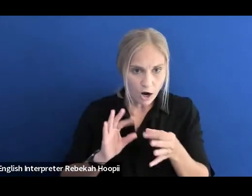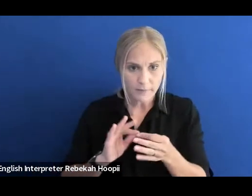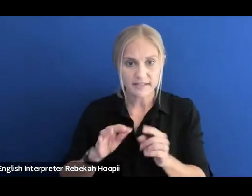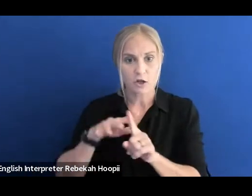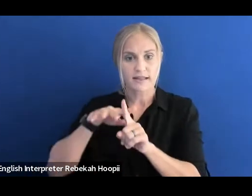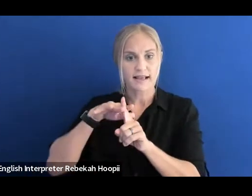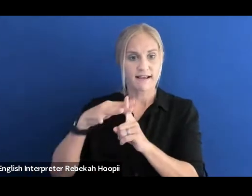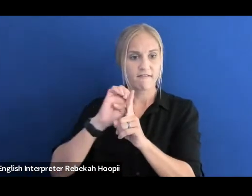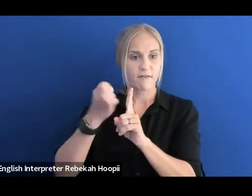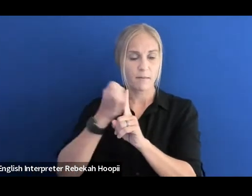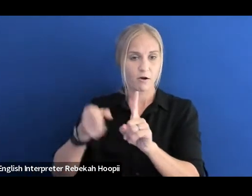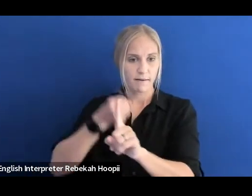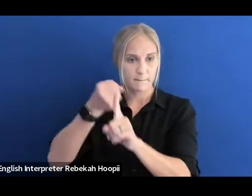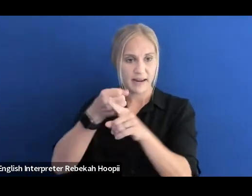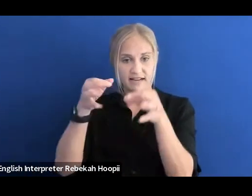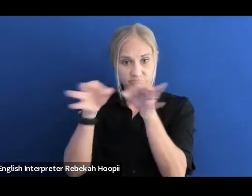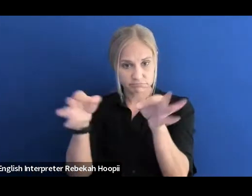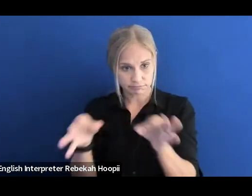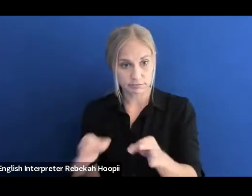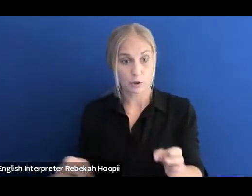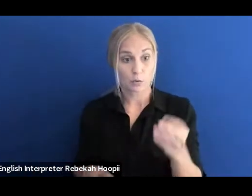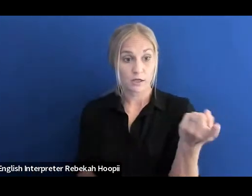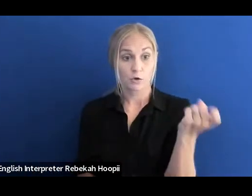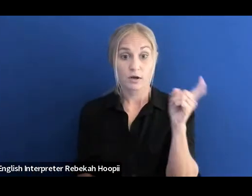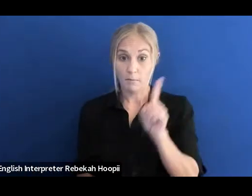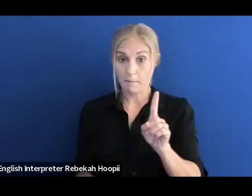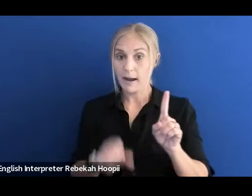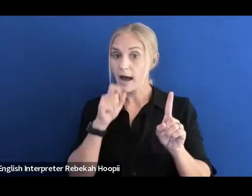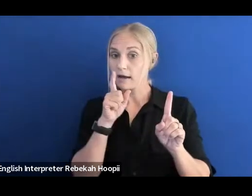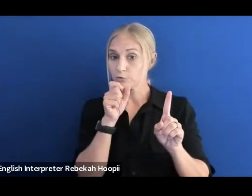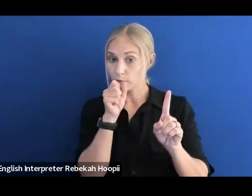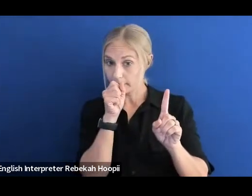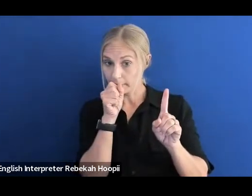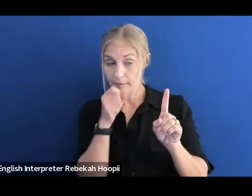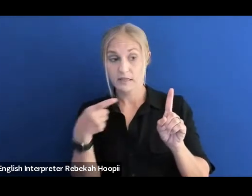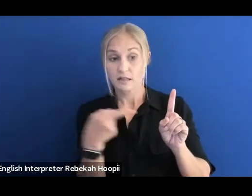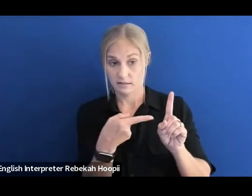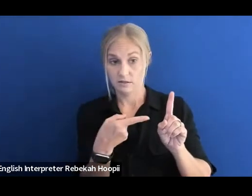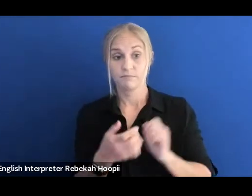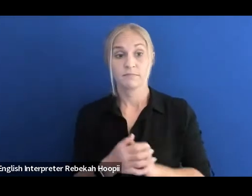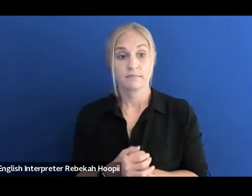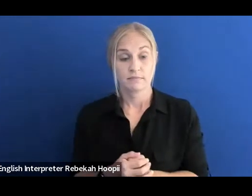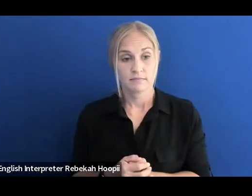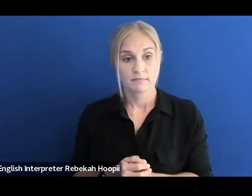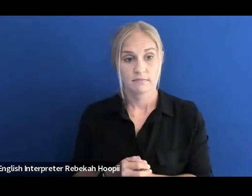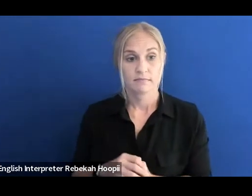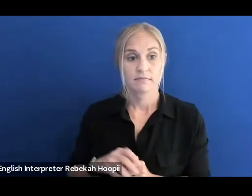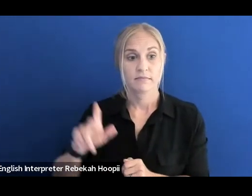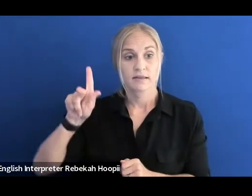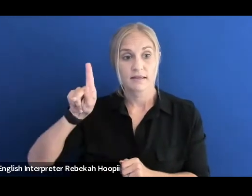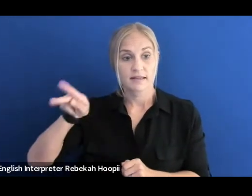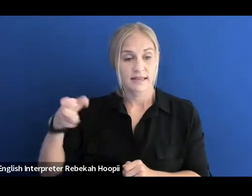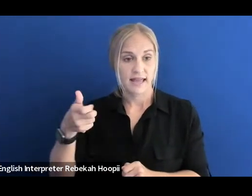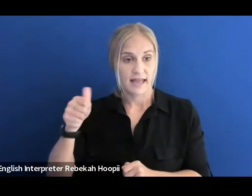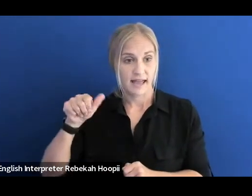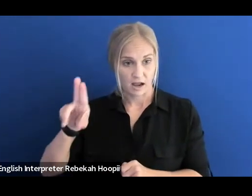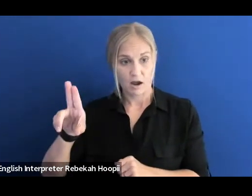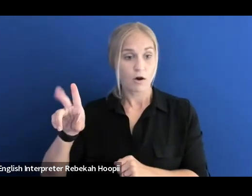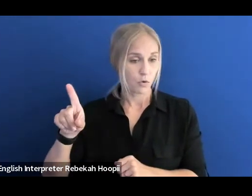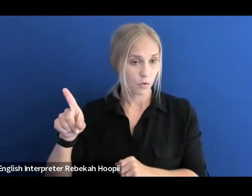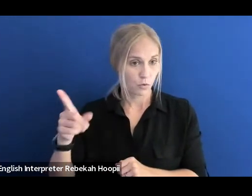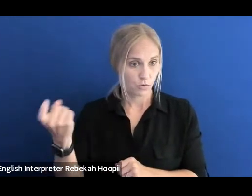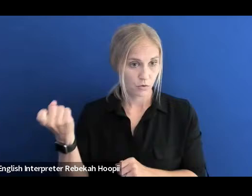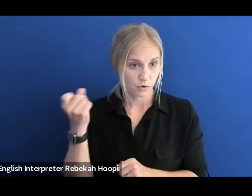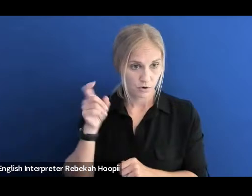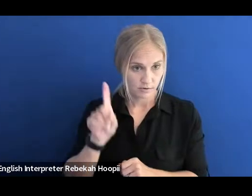statement. When we'll come up, we'll come up to the microphone here. Okay, now we'll go through this here in a second, so I'm